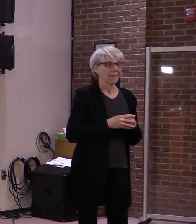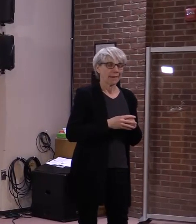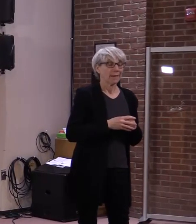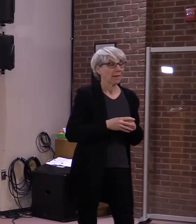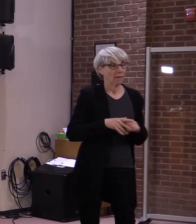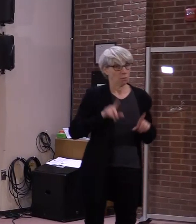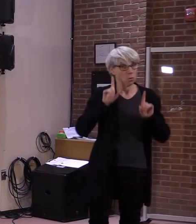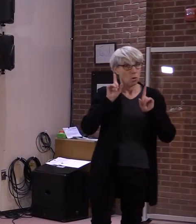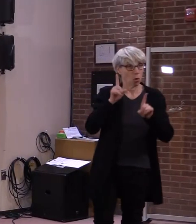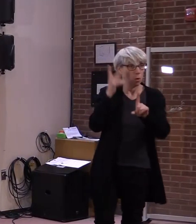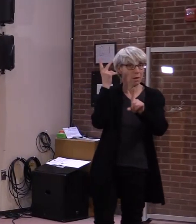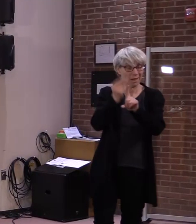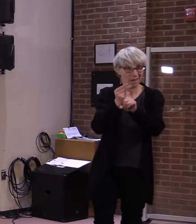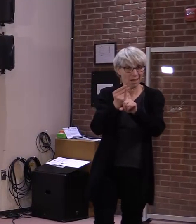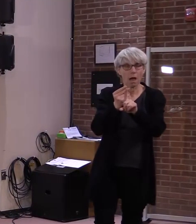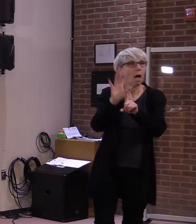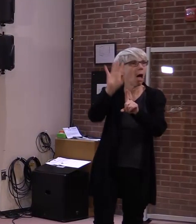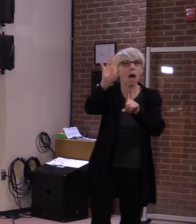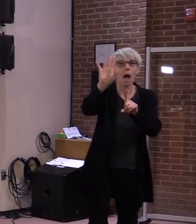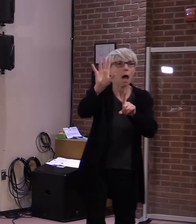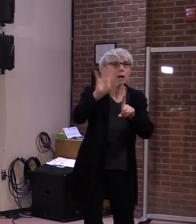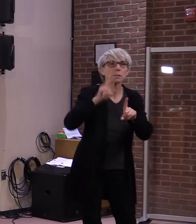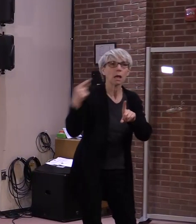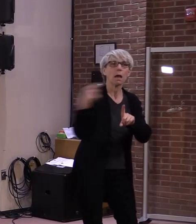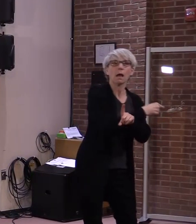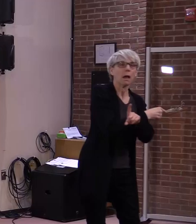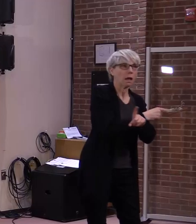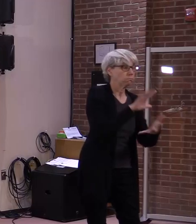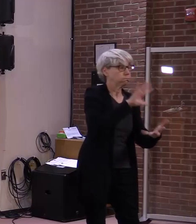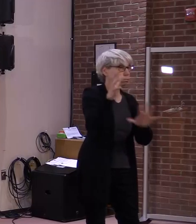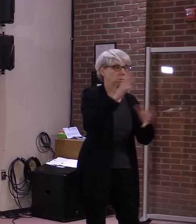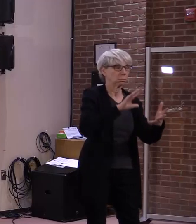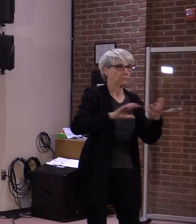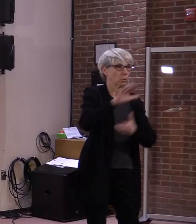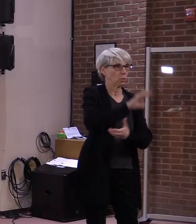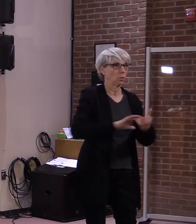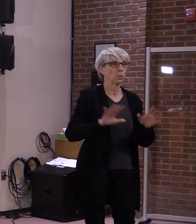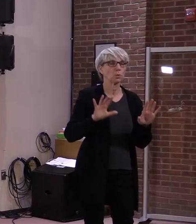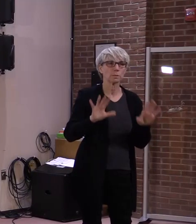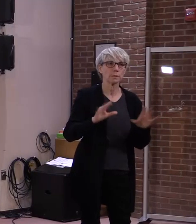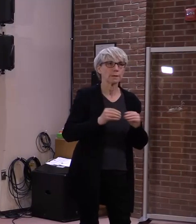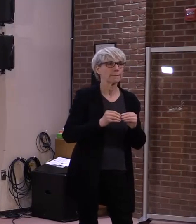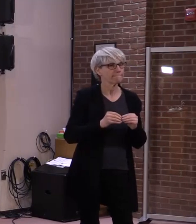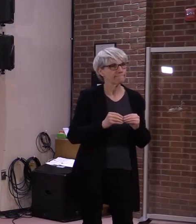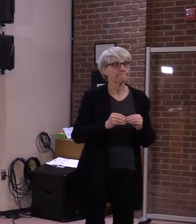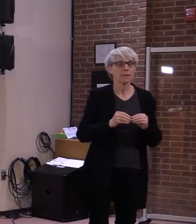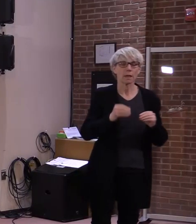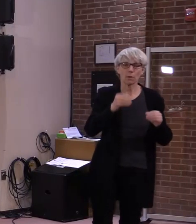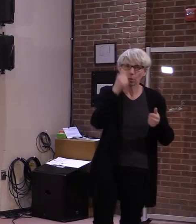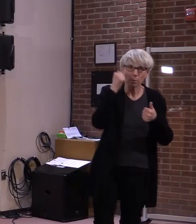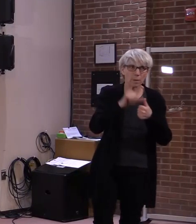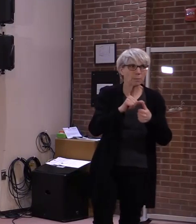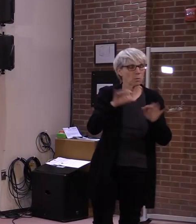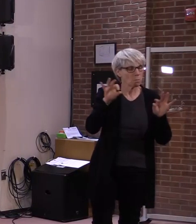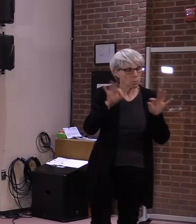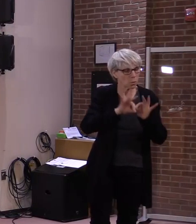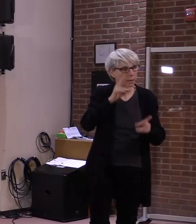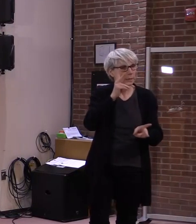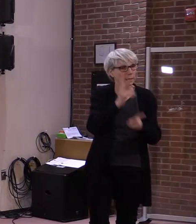get vaccinated in one place and try to vaccinate in another, in trying to make sure that we can keep track